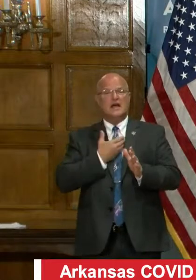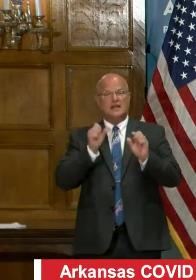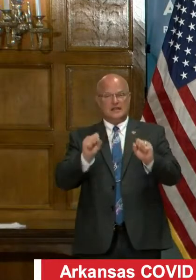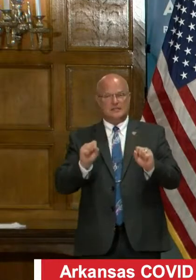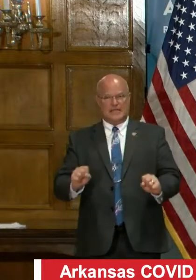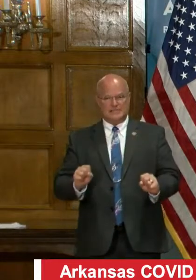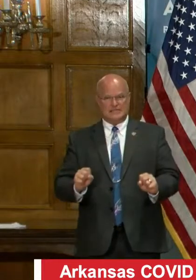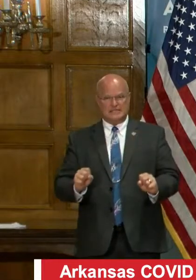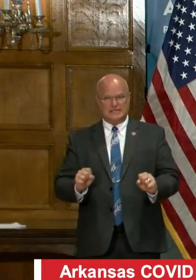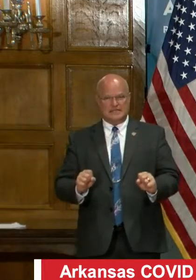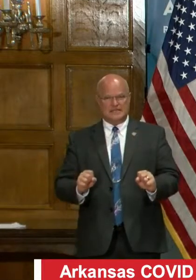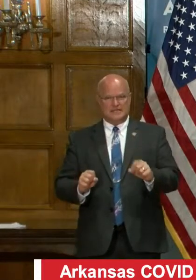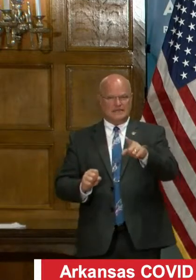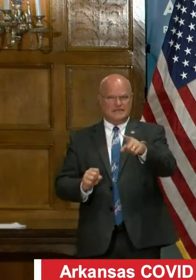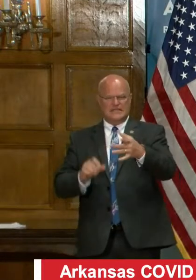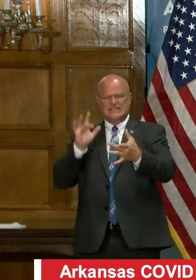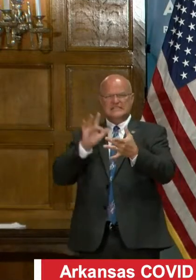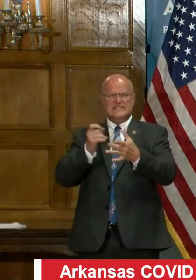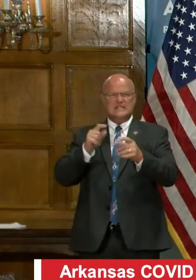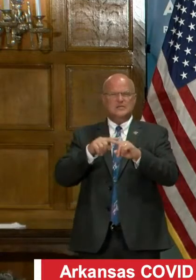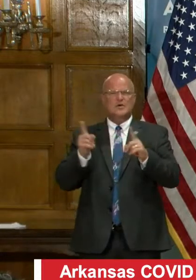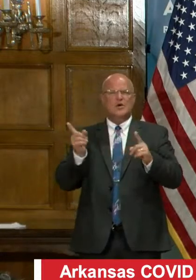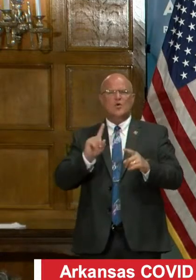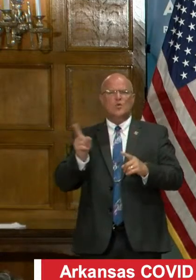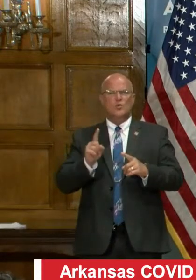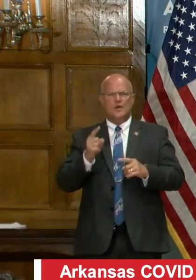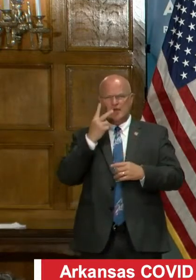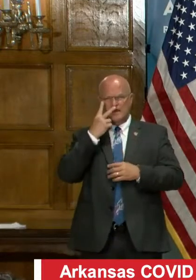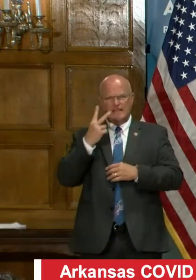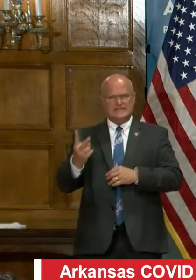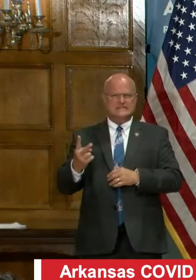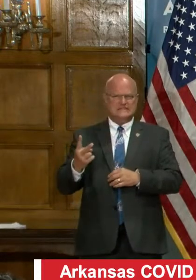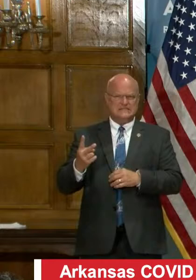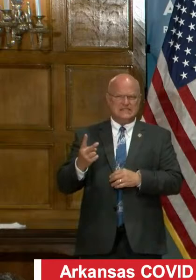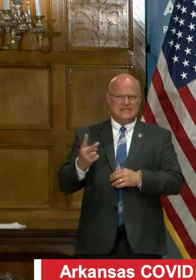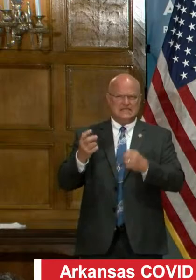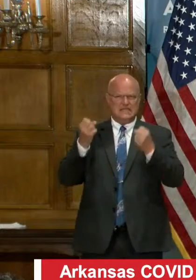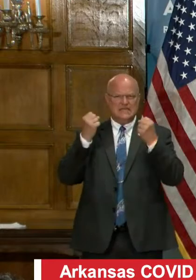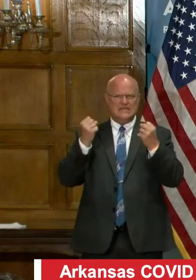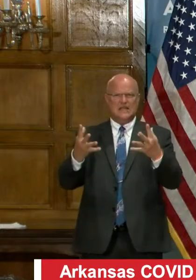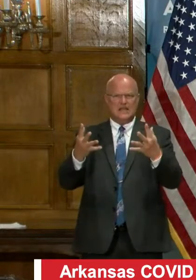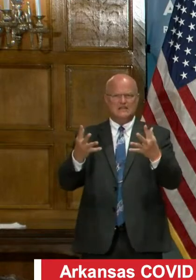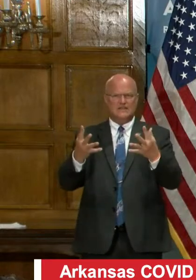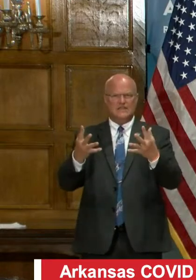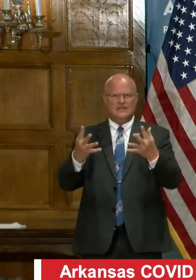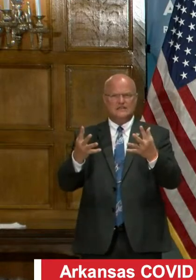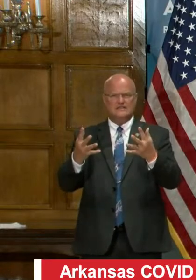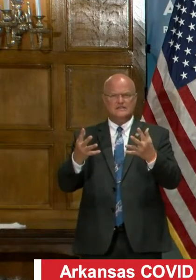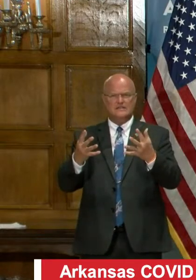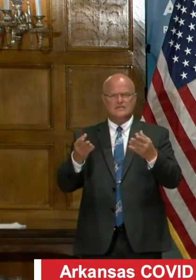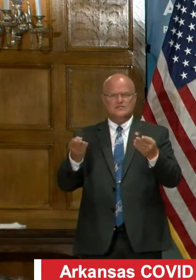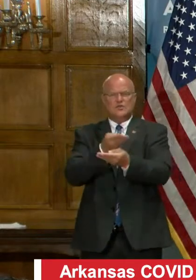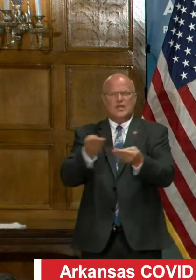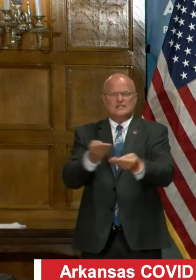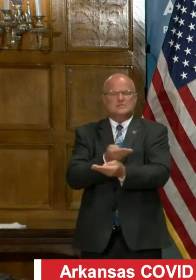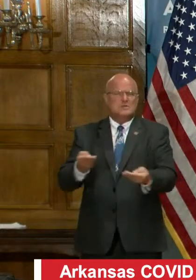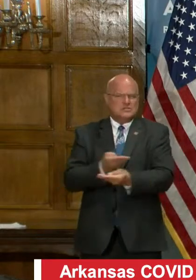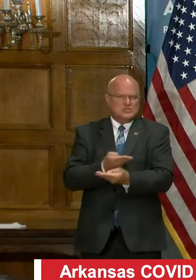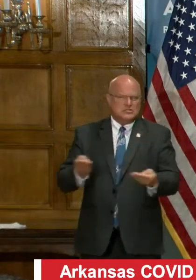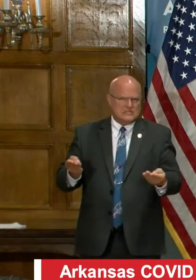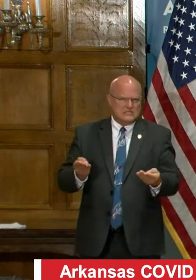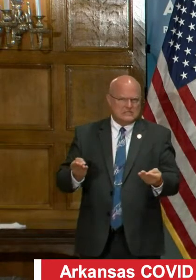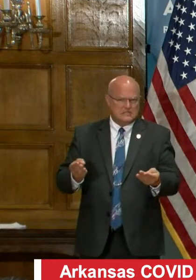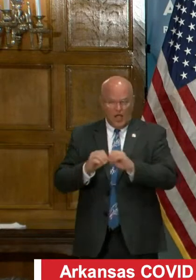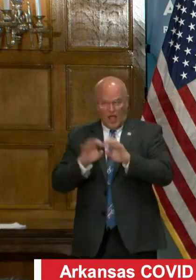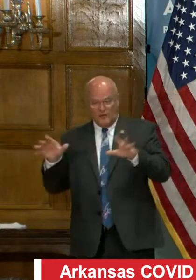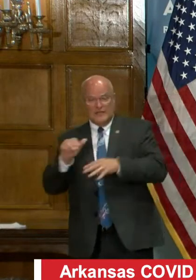capacity. You kind of touched on this a little bit, but where are they seeing a lot of the transmission coming from? Because obviously, you know,